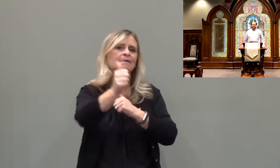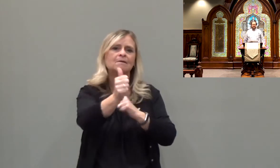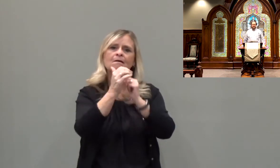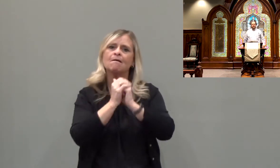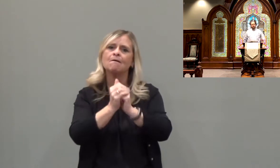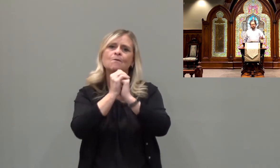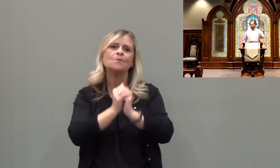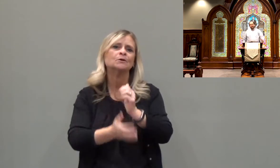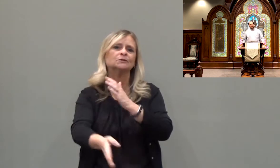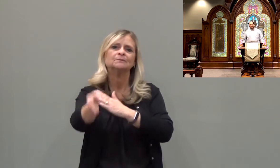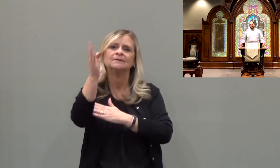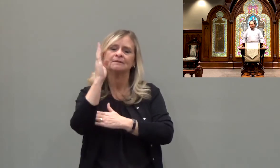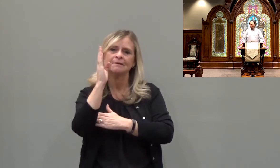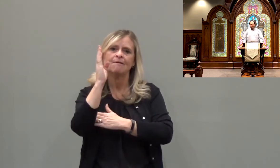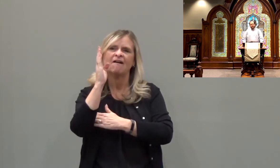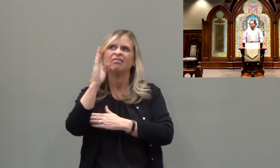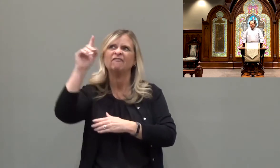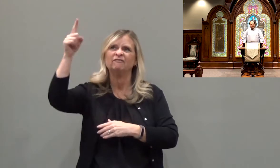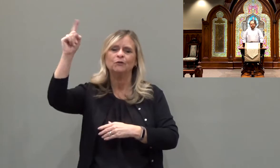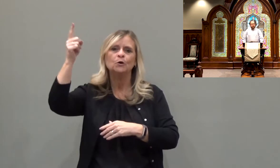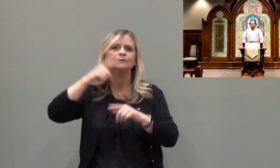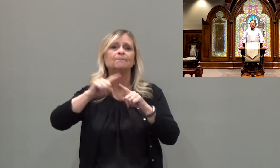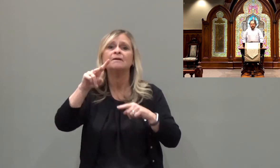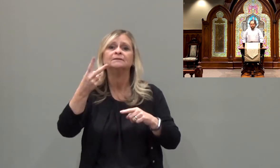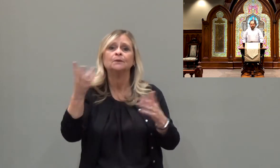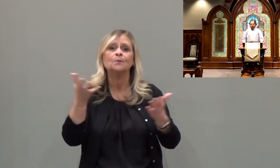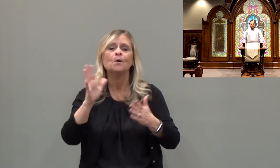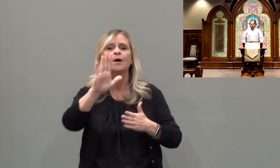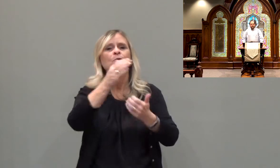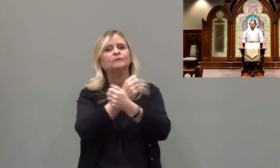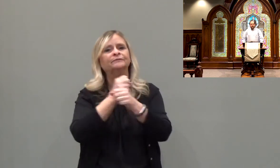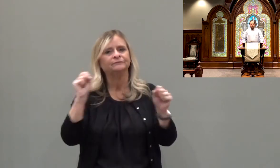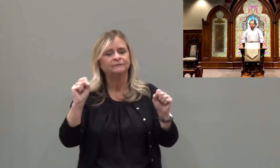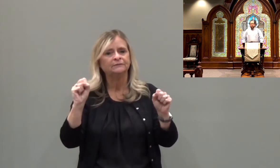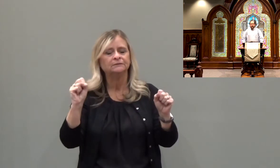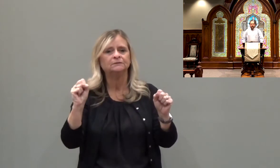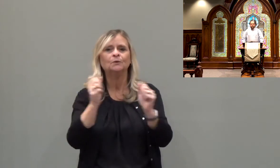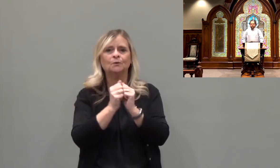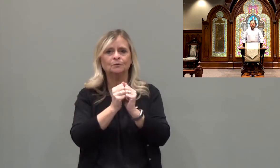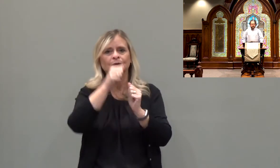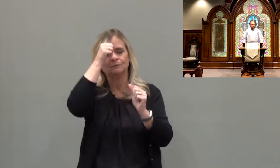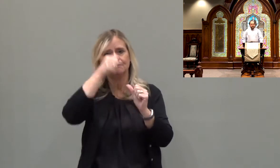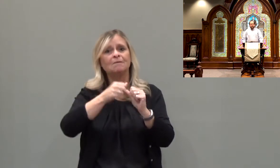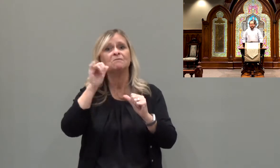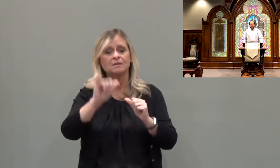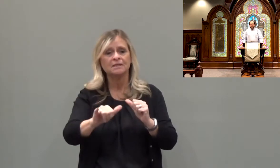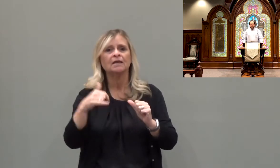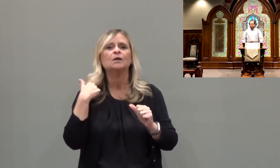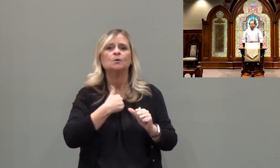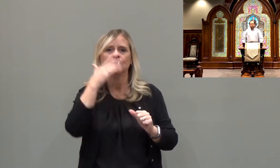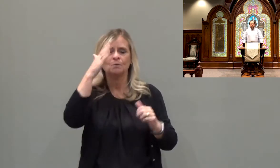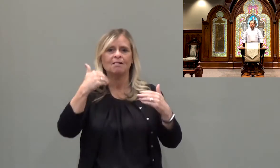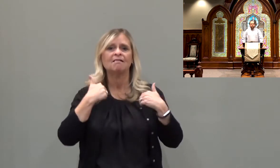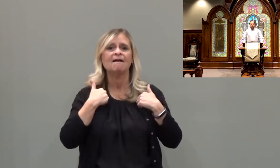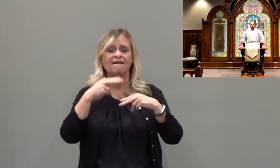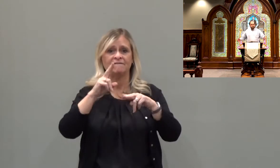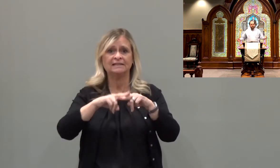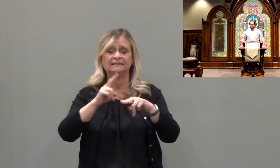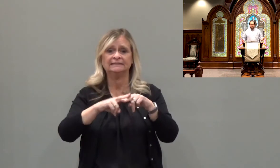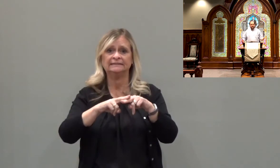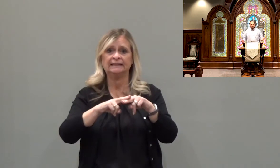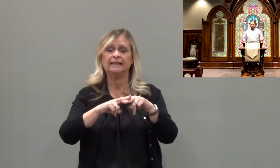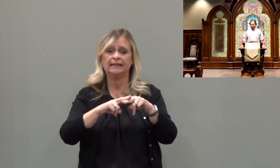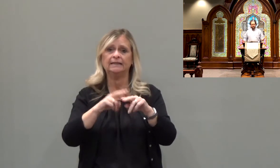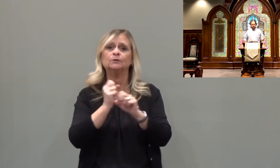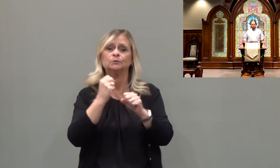priority is your safety. And so with that in mind, we will have seating that makes room for